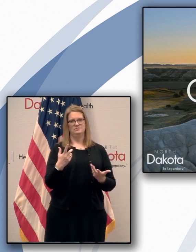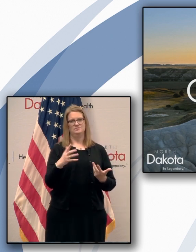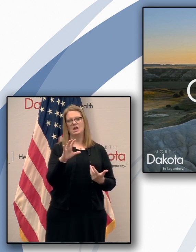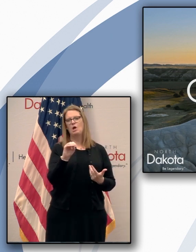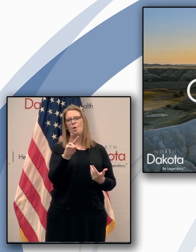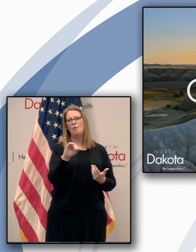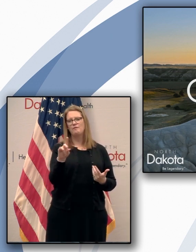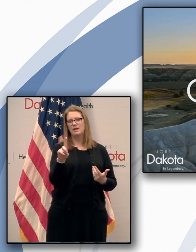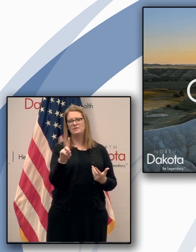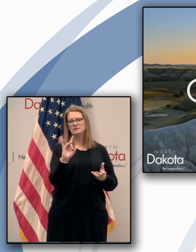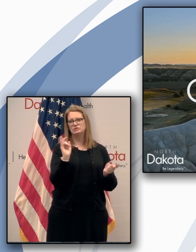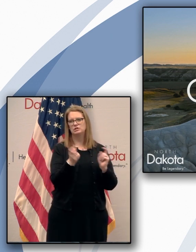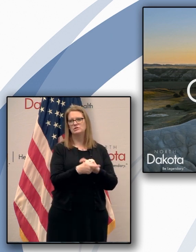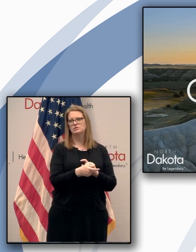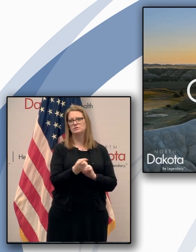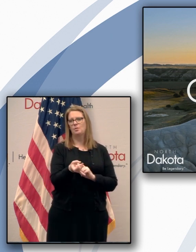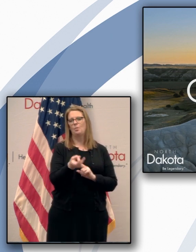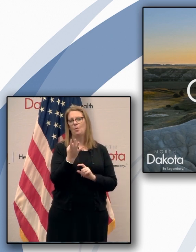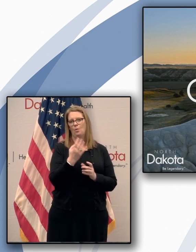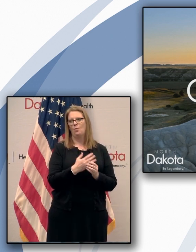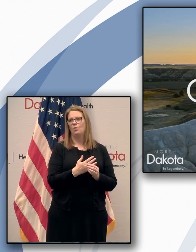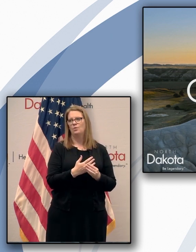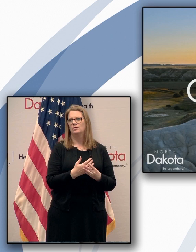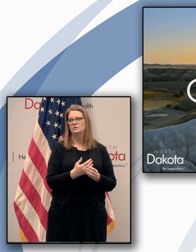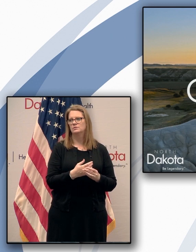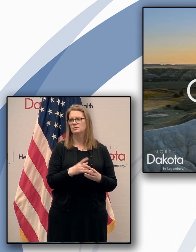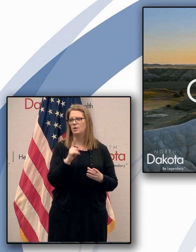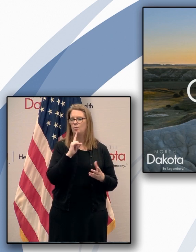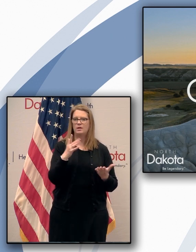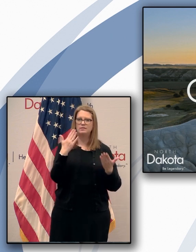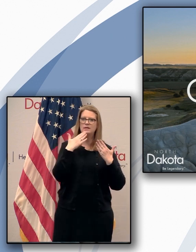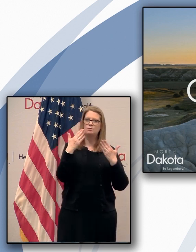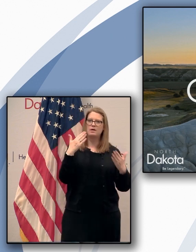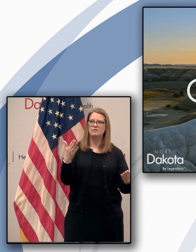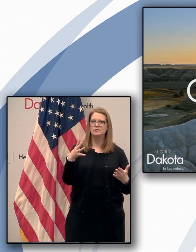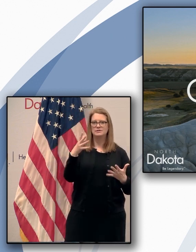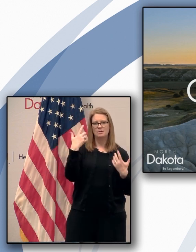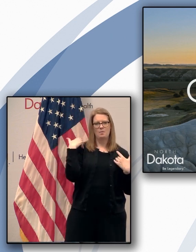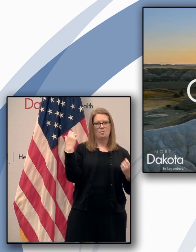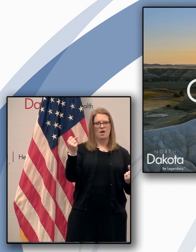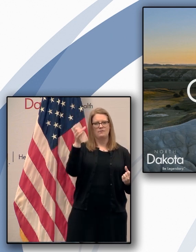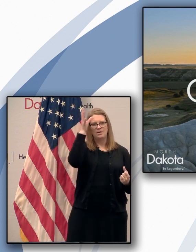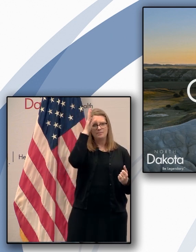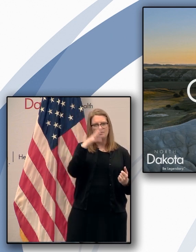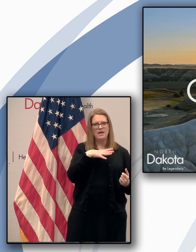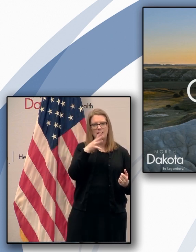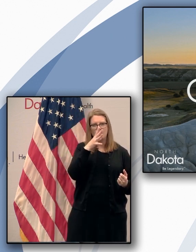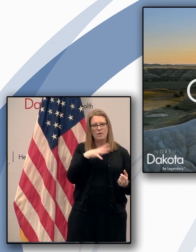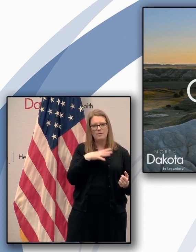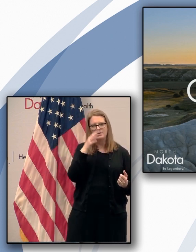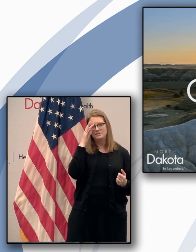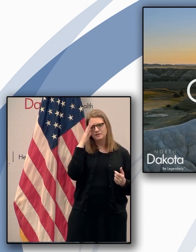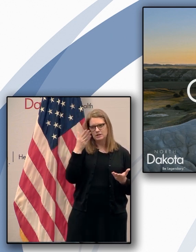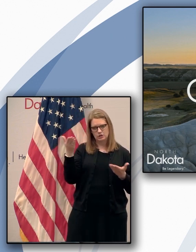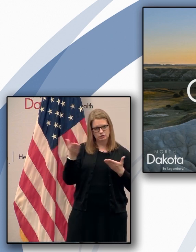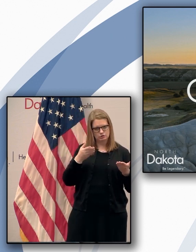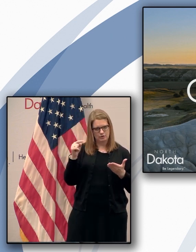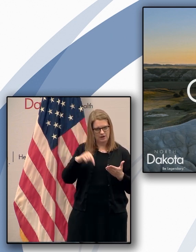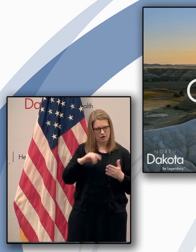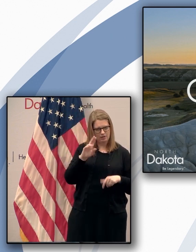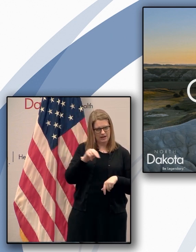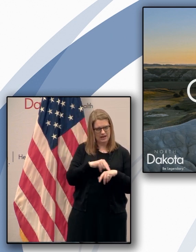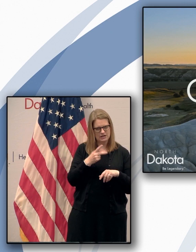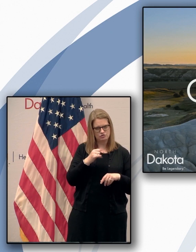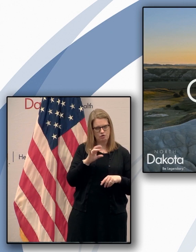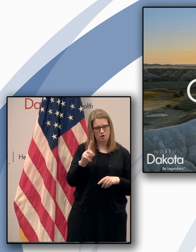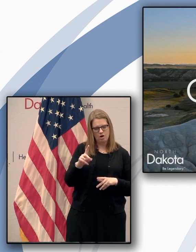the COVID changes on top of that. We are continually grateful to the brave men and women who serve in our National Guard, in our military, and the